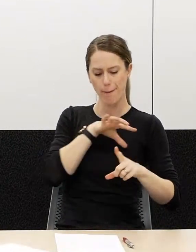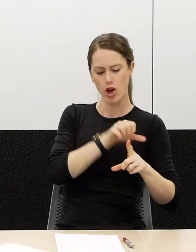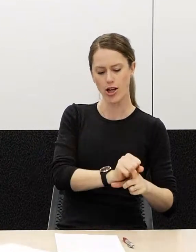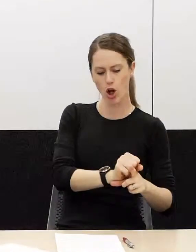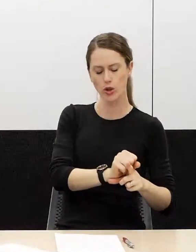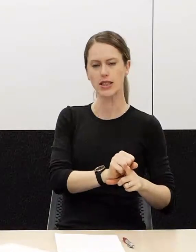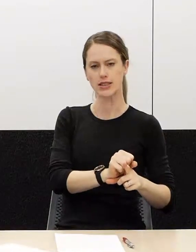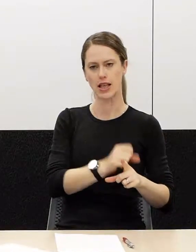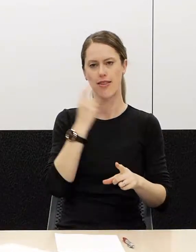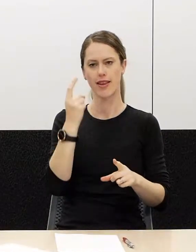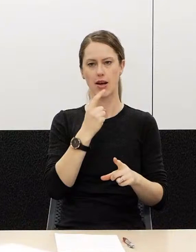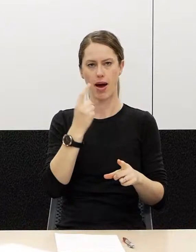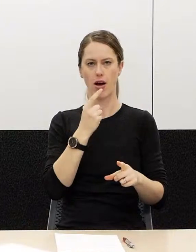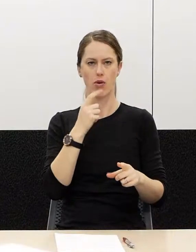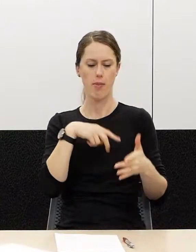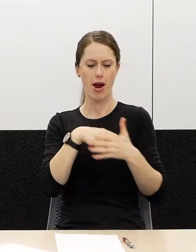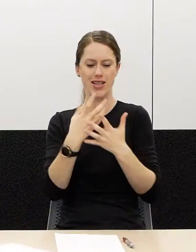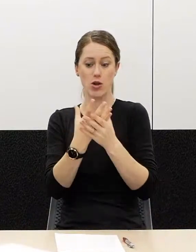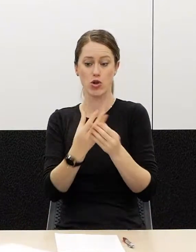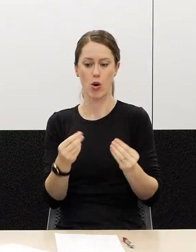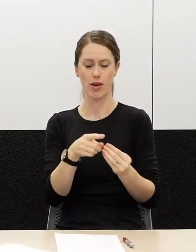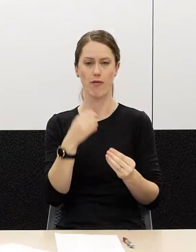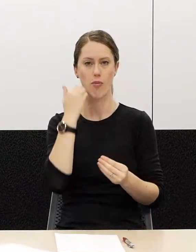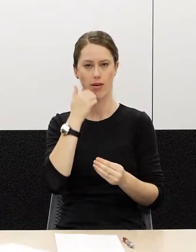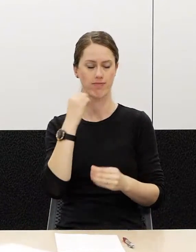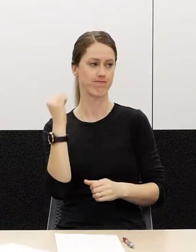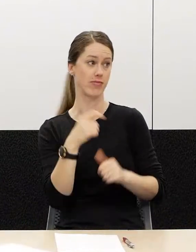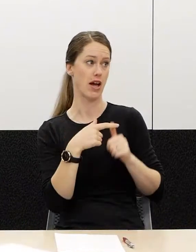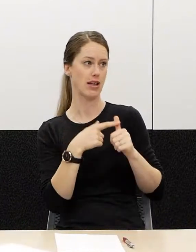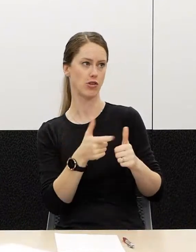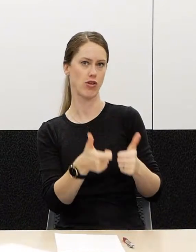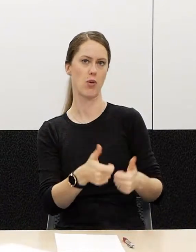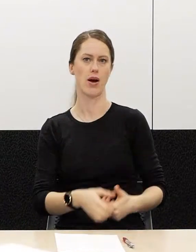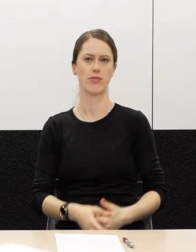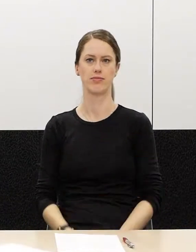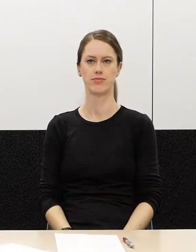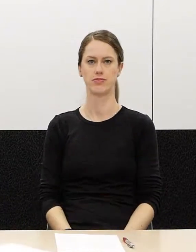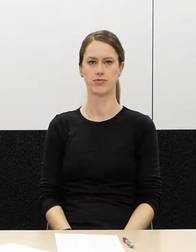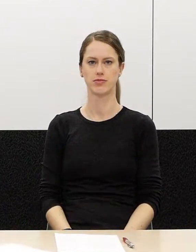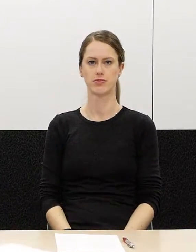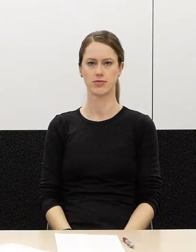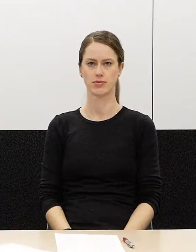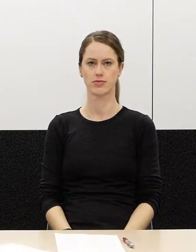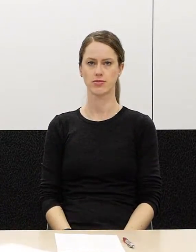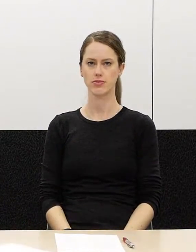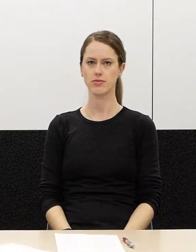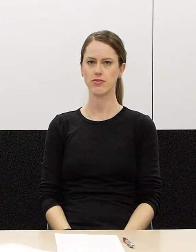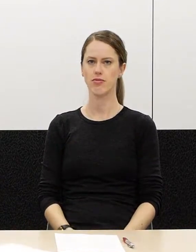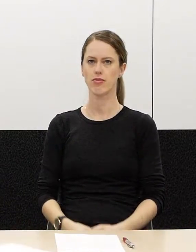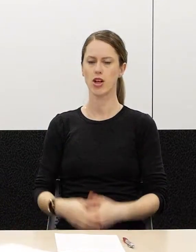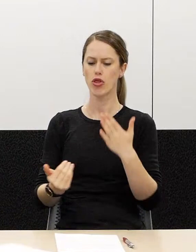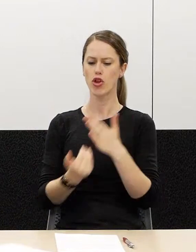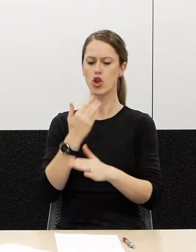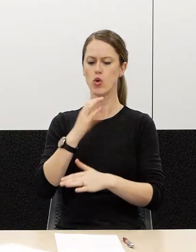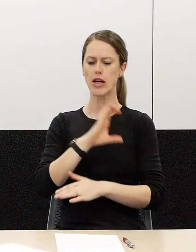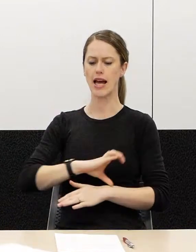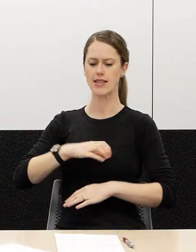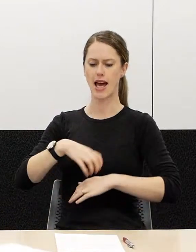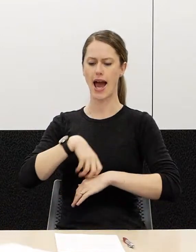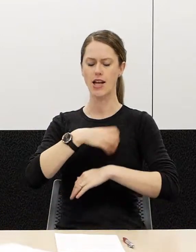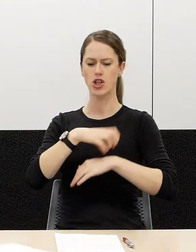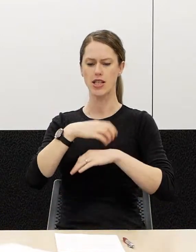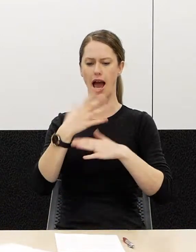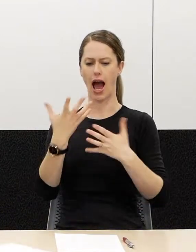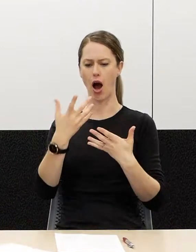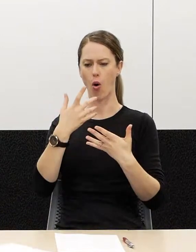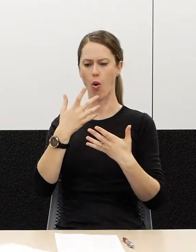those barriers, particularly for Māori. I think you've answered that really well. So we have another question there. How will the new cancer agency report on